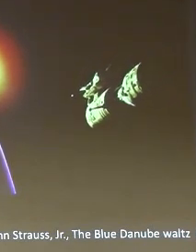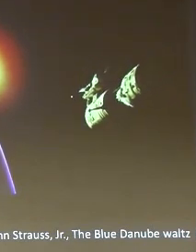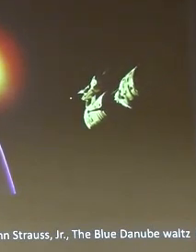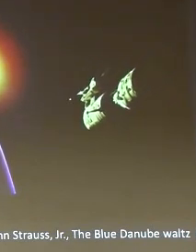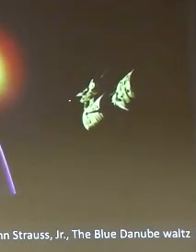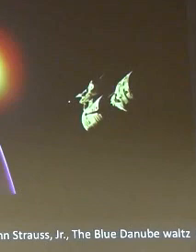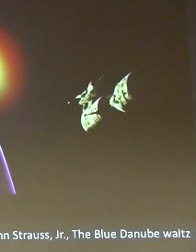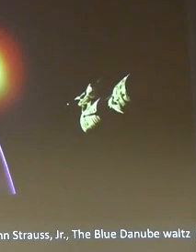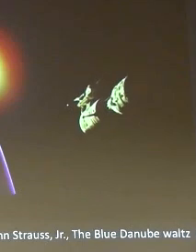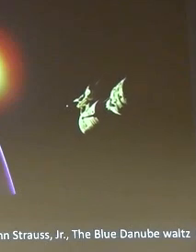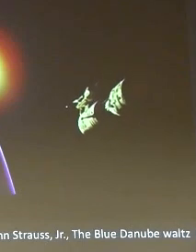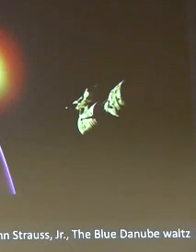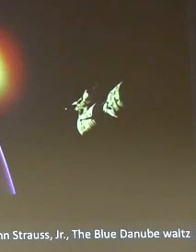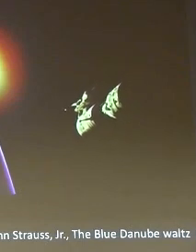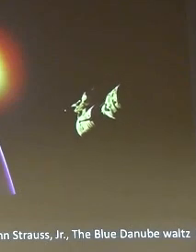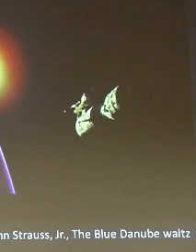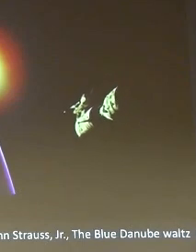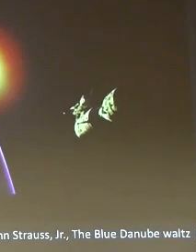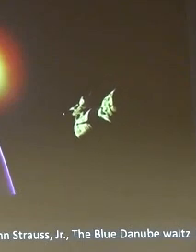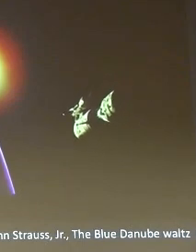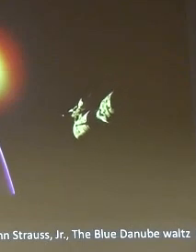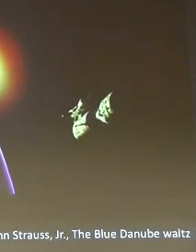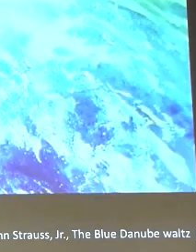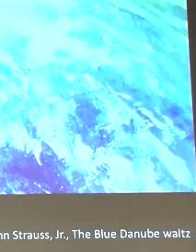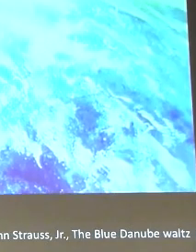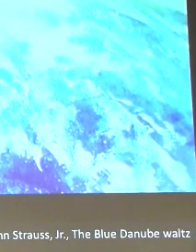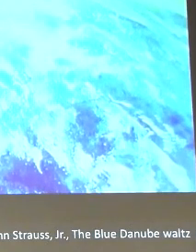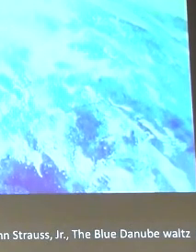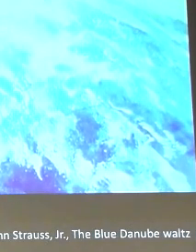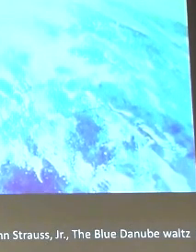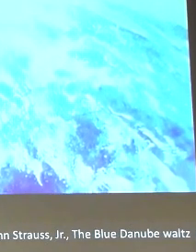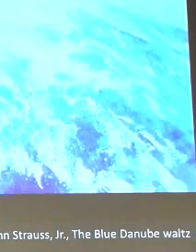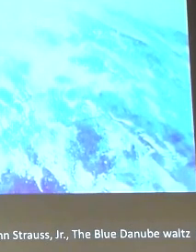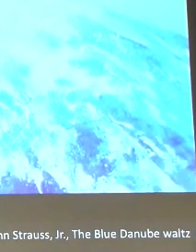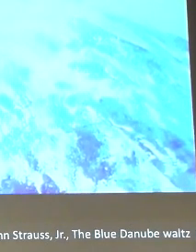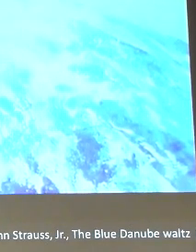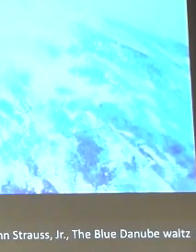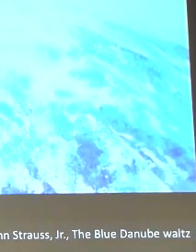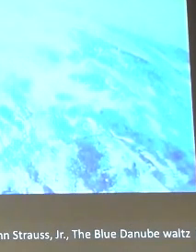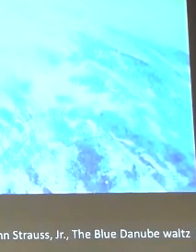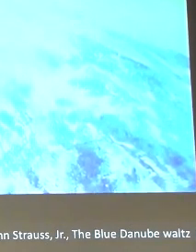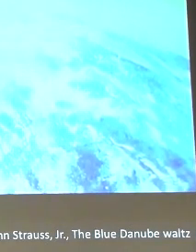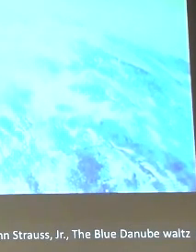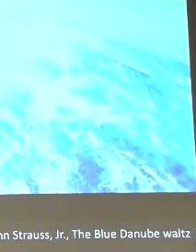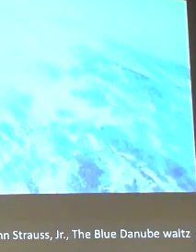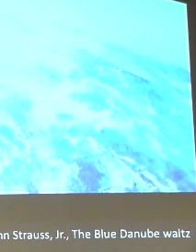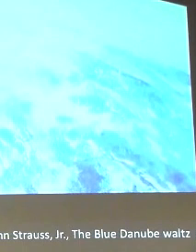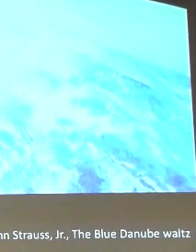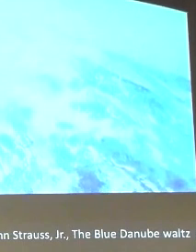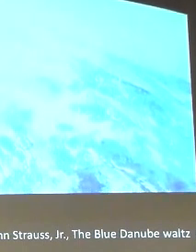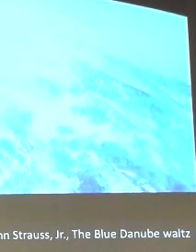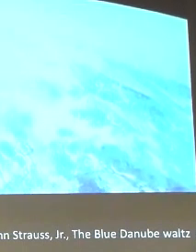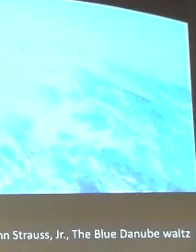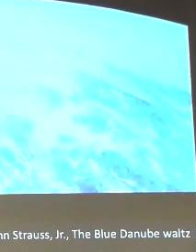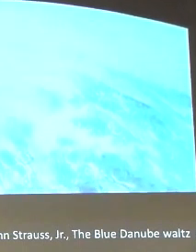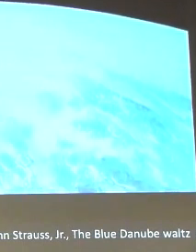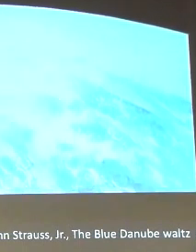facing a new possible extinction, a new crisis, much like the ape men experienced earlier in the